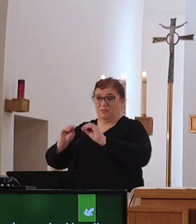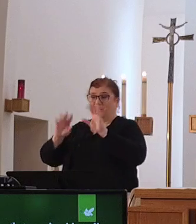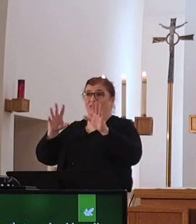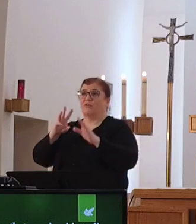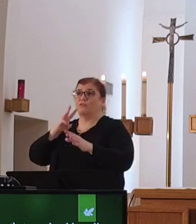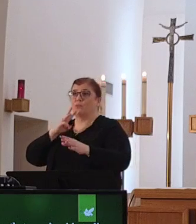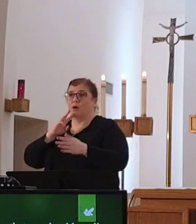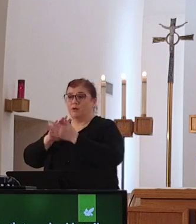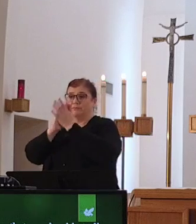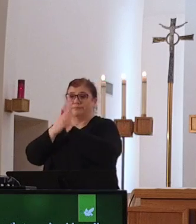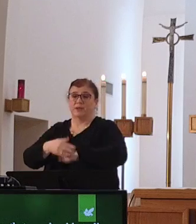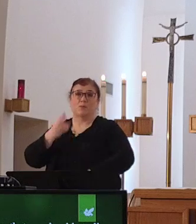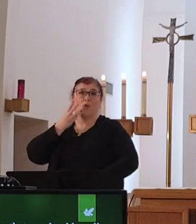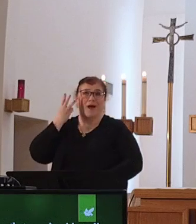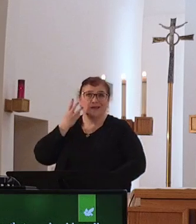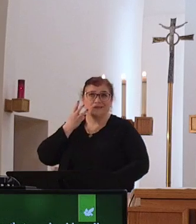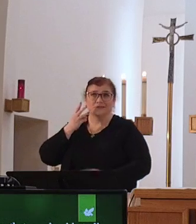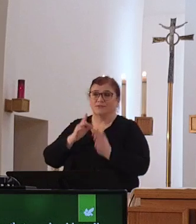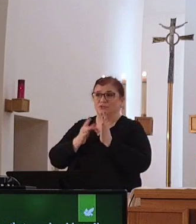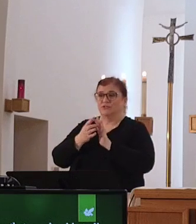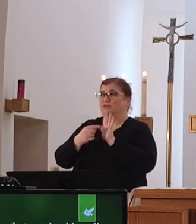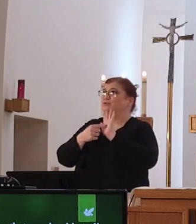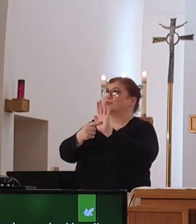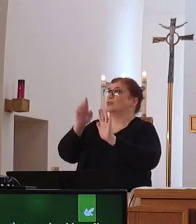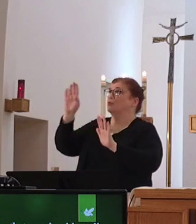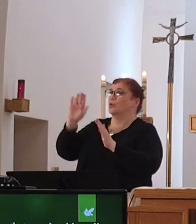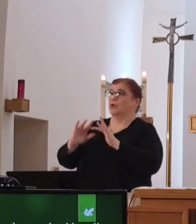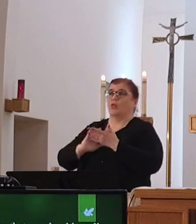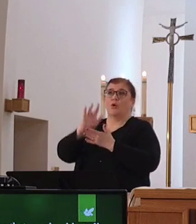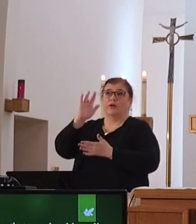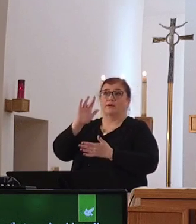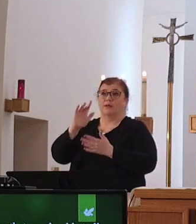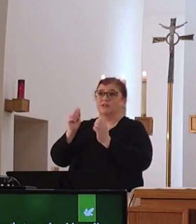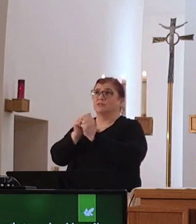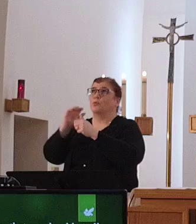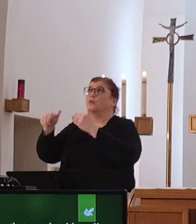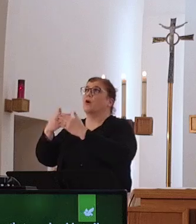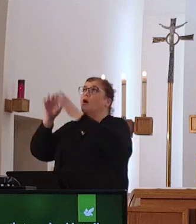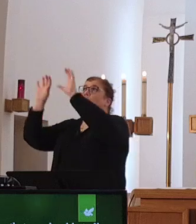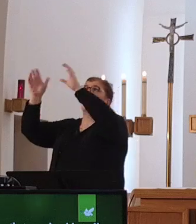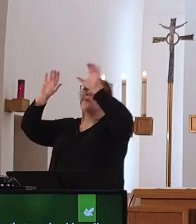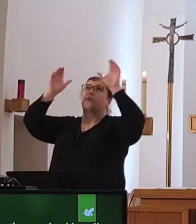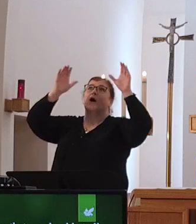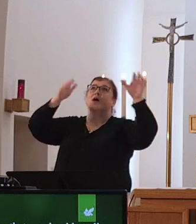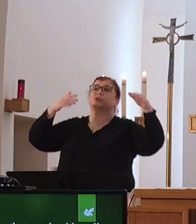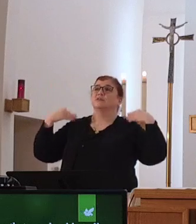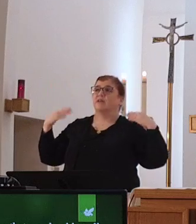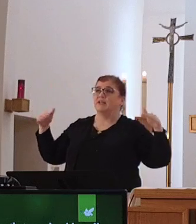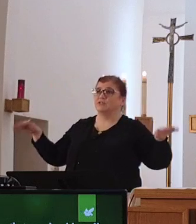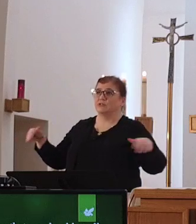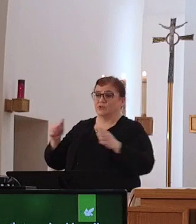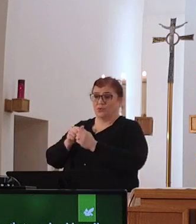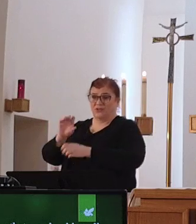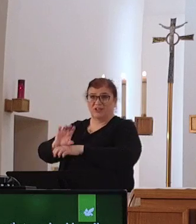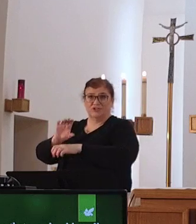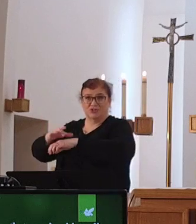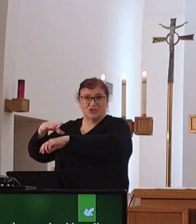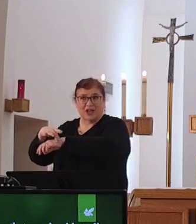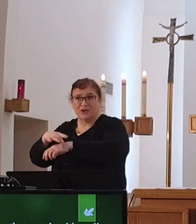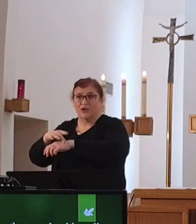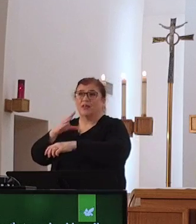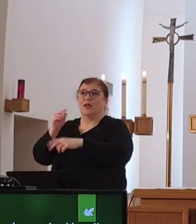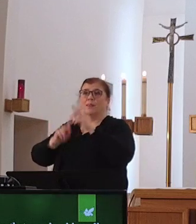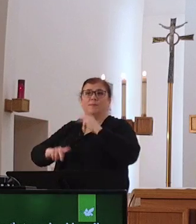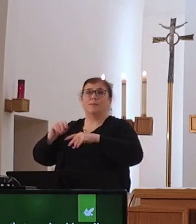water turned to wine, he revealed your glory. And so with all the choirs of angels, with the church on earth